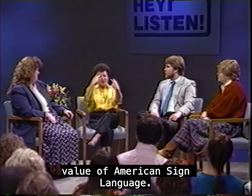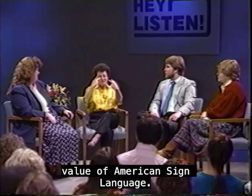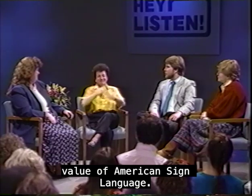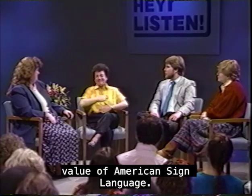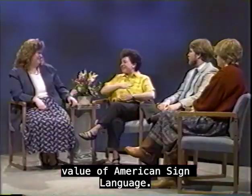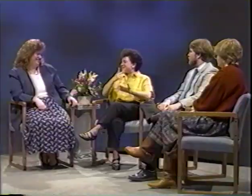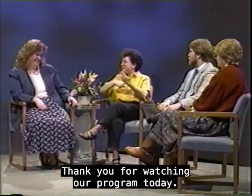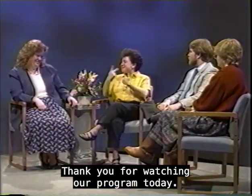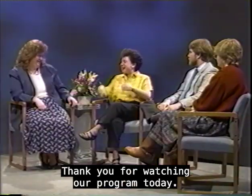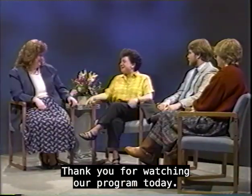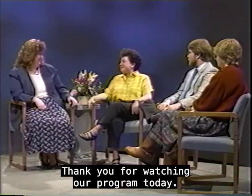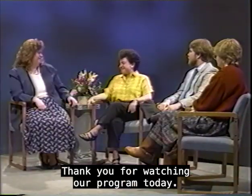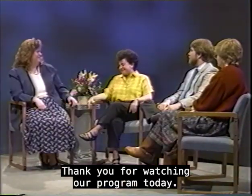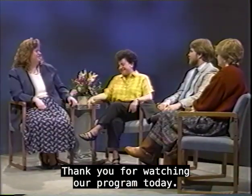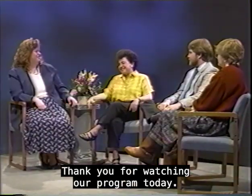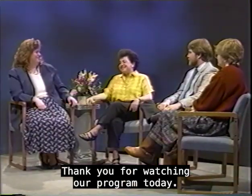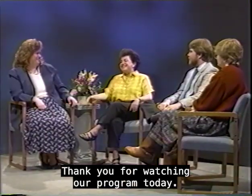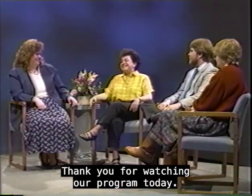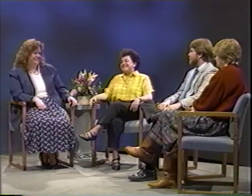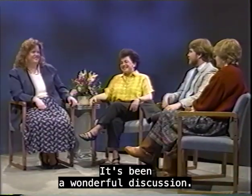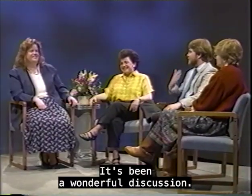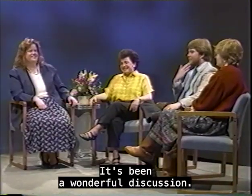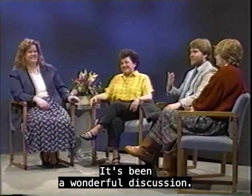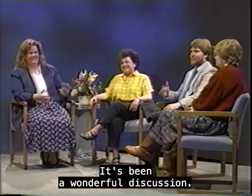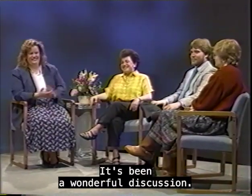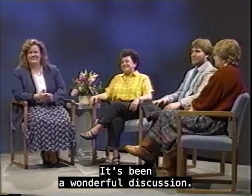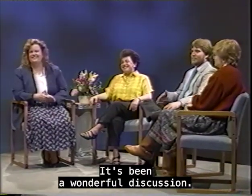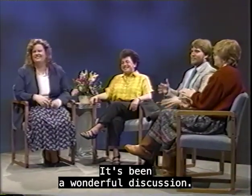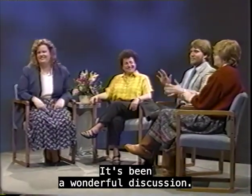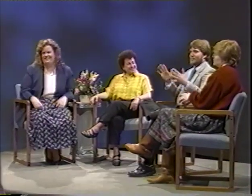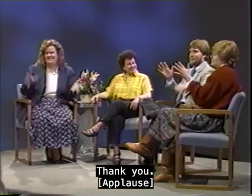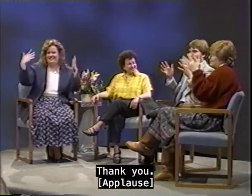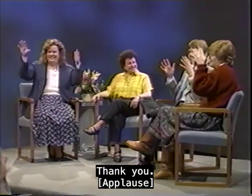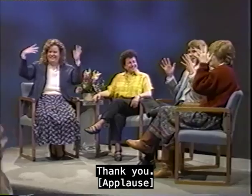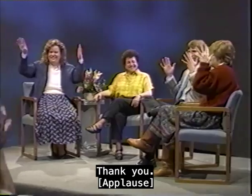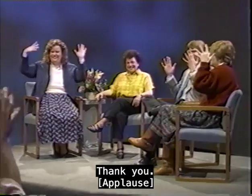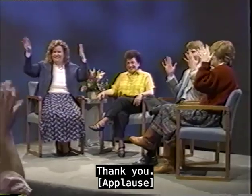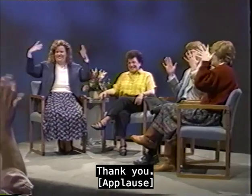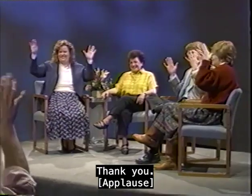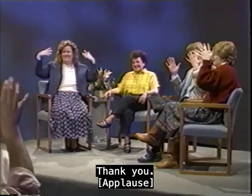Language. Thank you for watching our program today. It's been a wonderful discussion. Thank you.